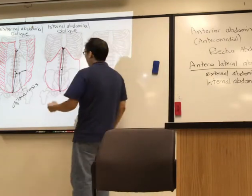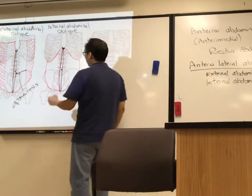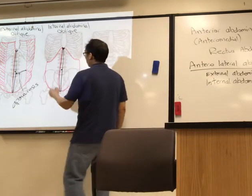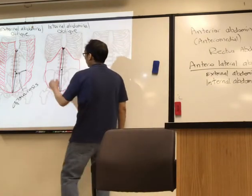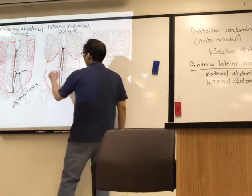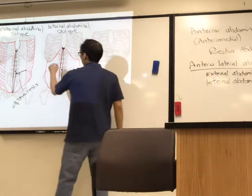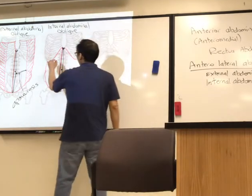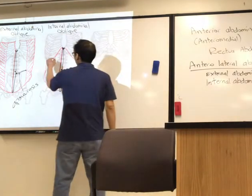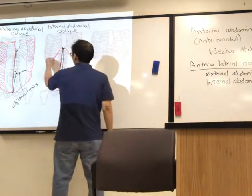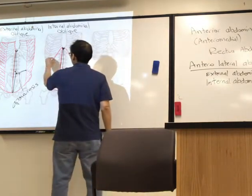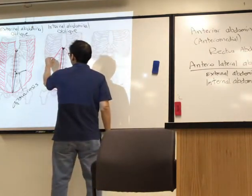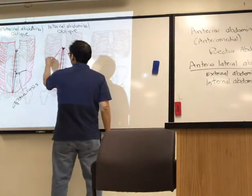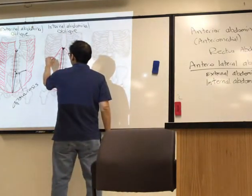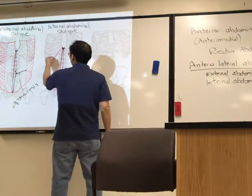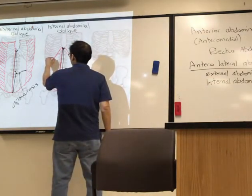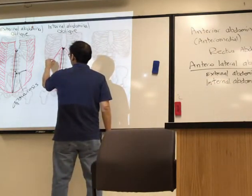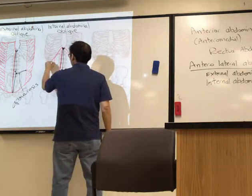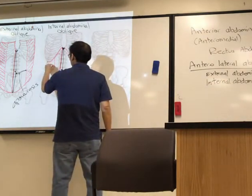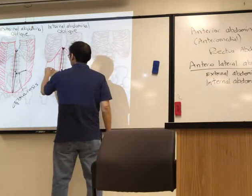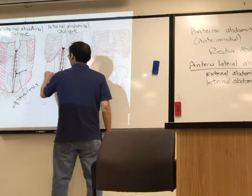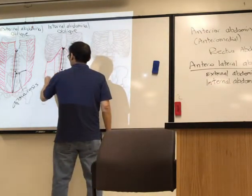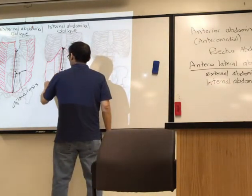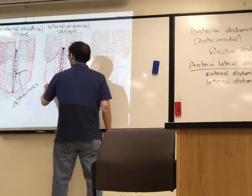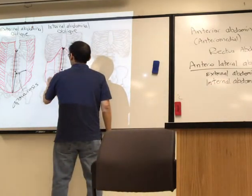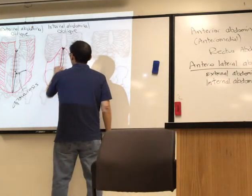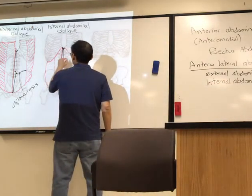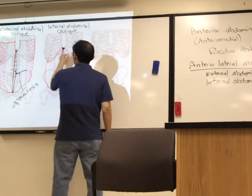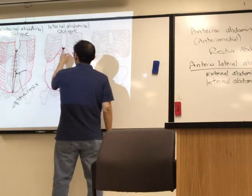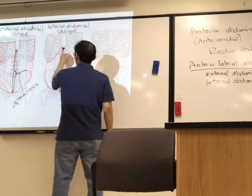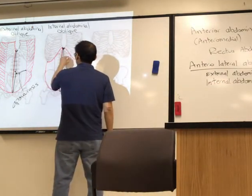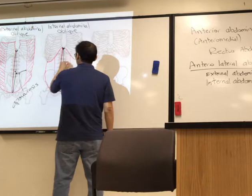same thing. You're gonna have